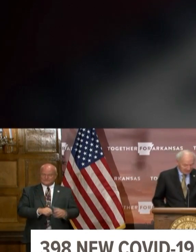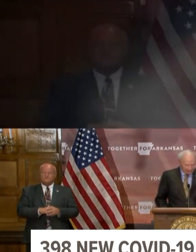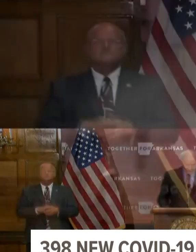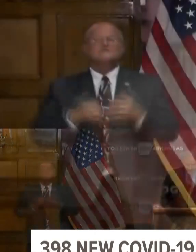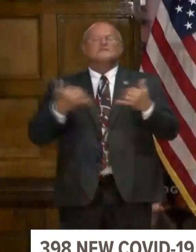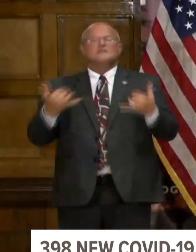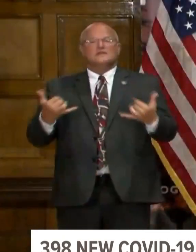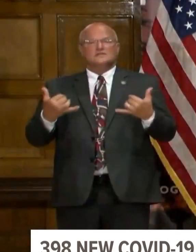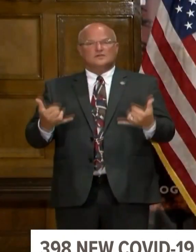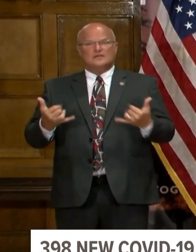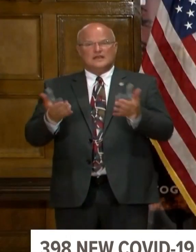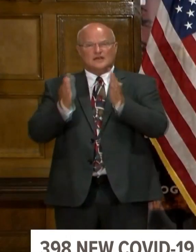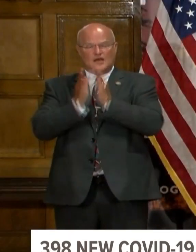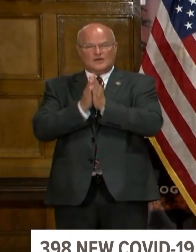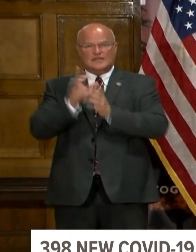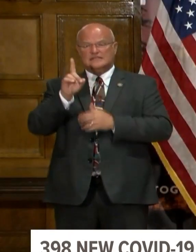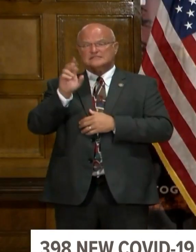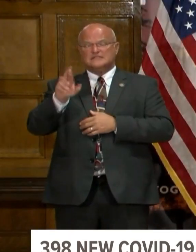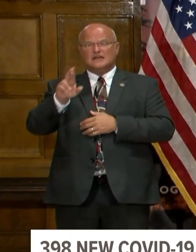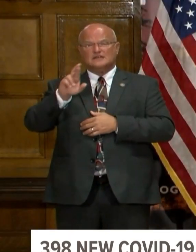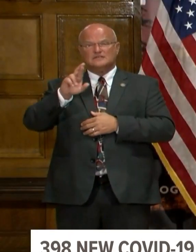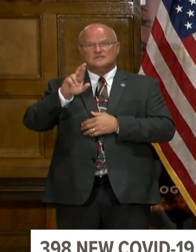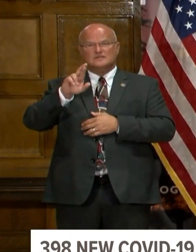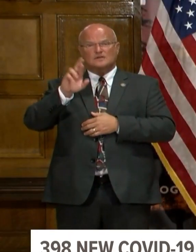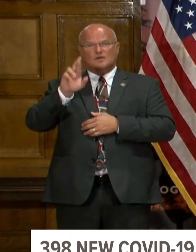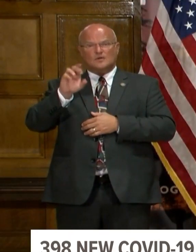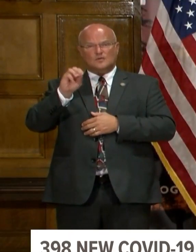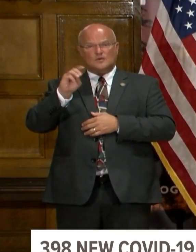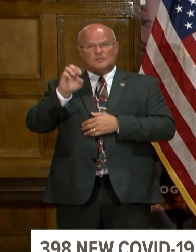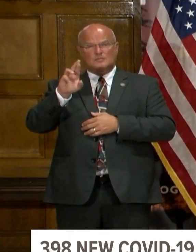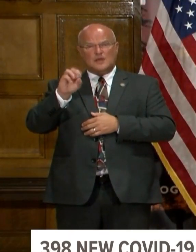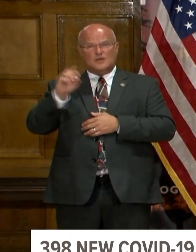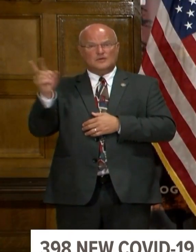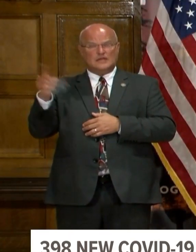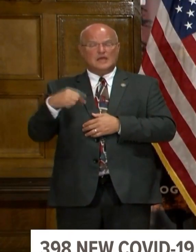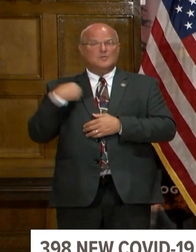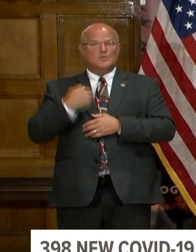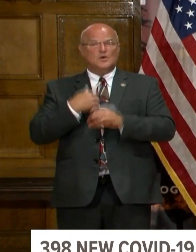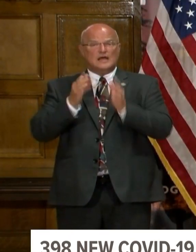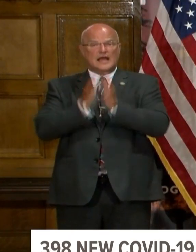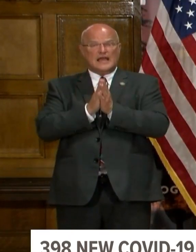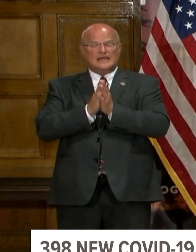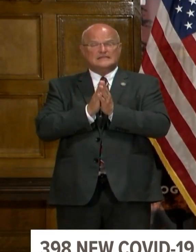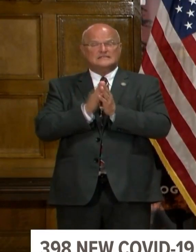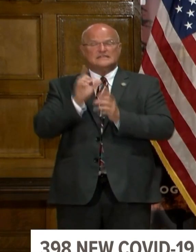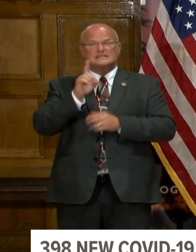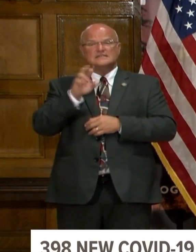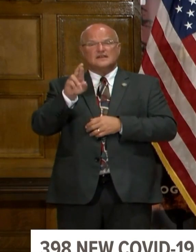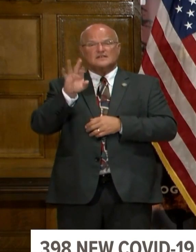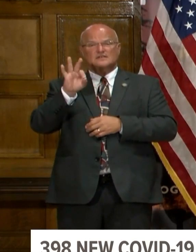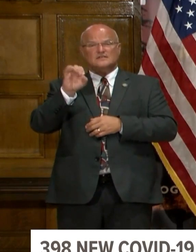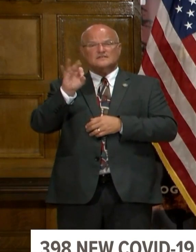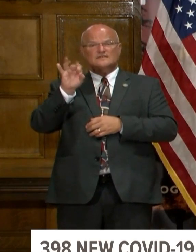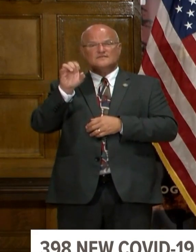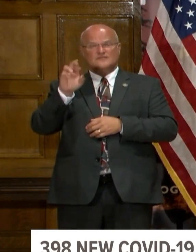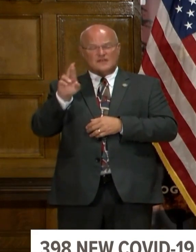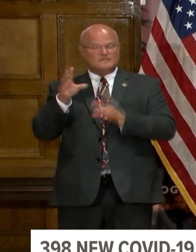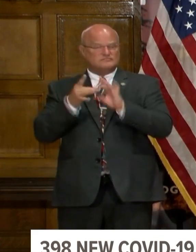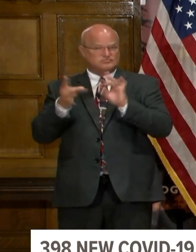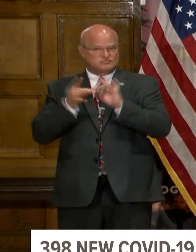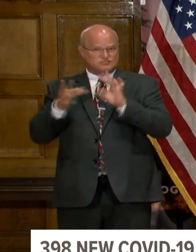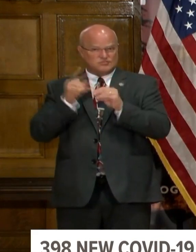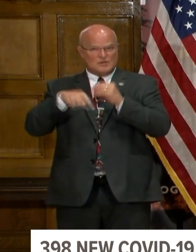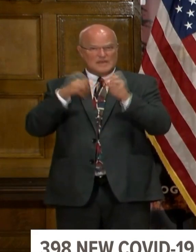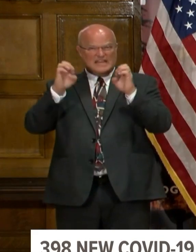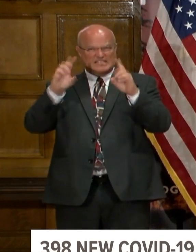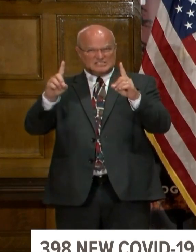with that, let me ask Dr. Romero to come, and we will ask Dr. Pfeffer to make a report on education